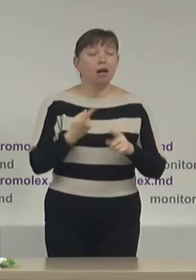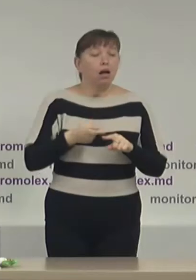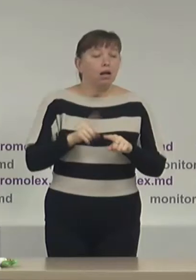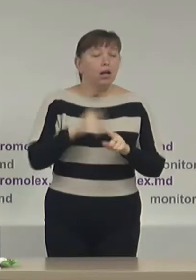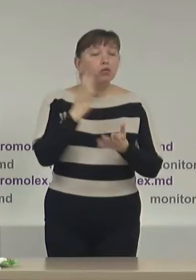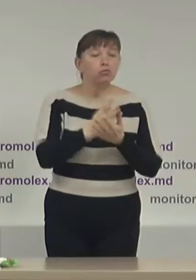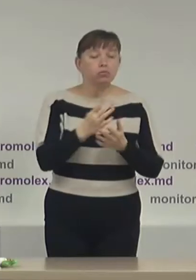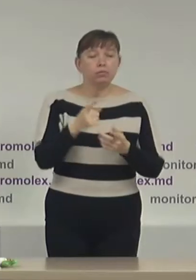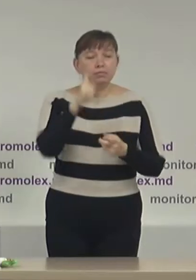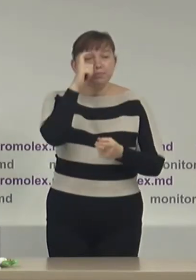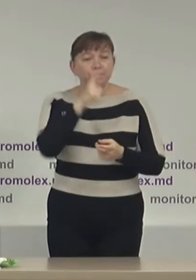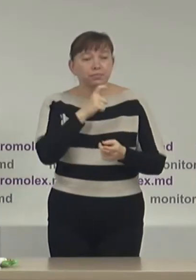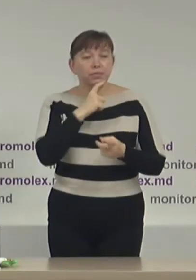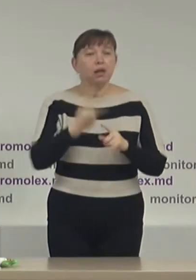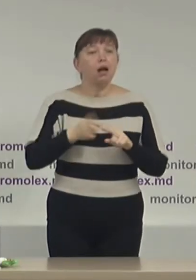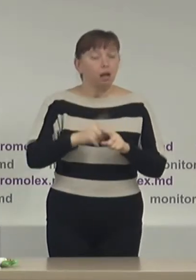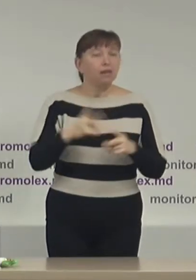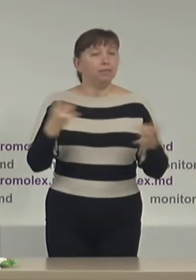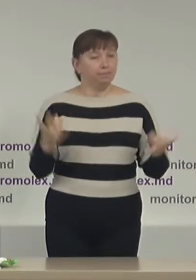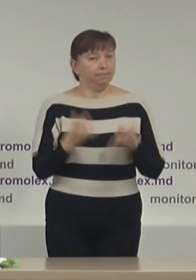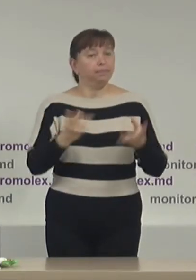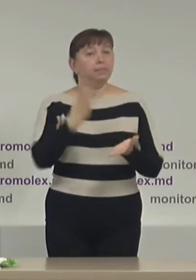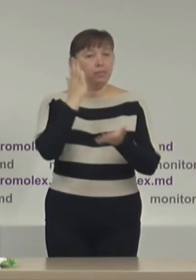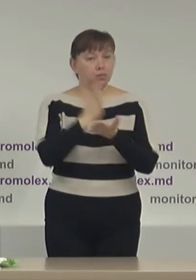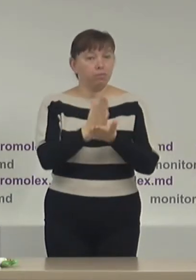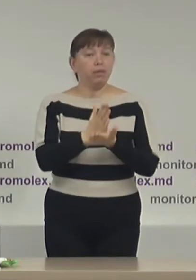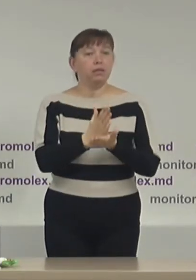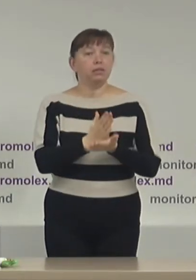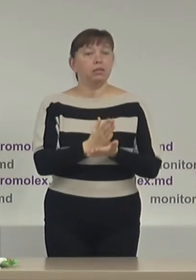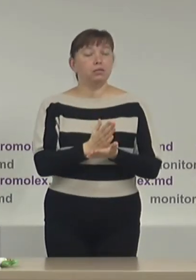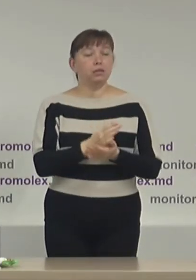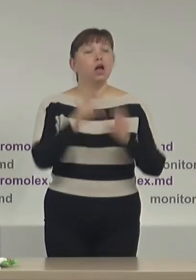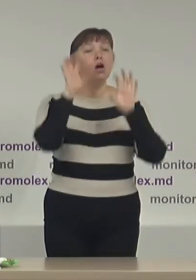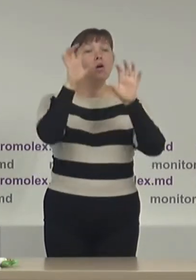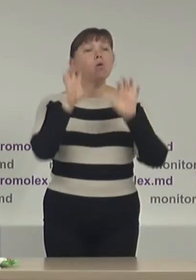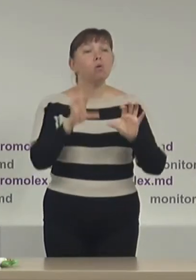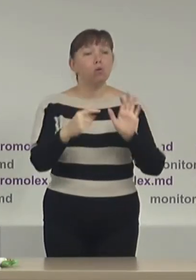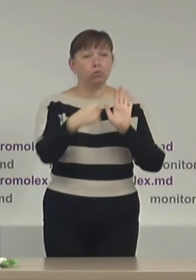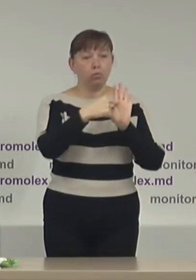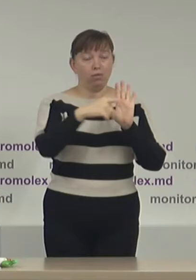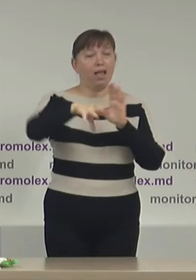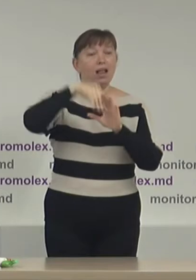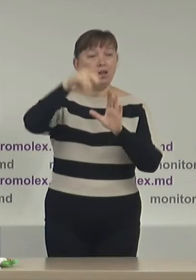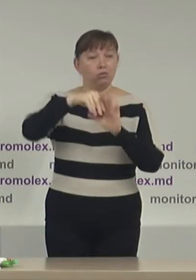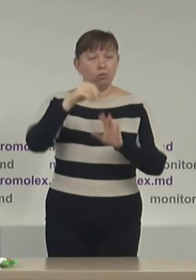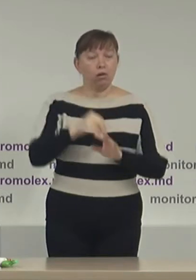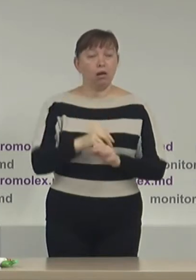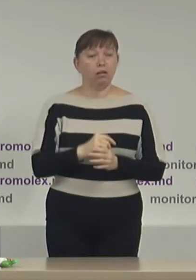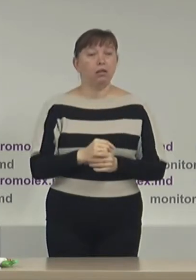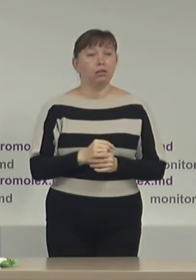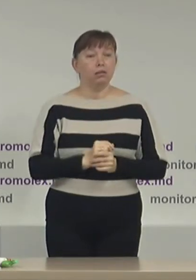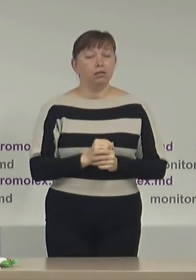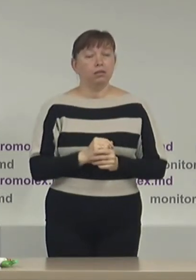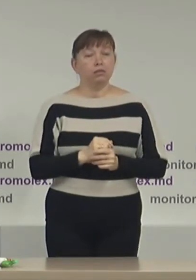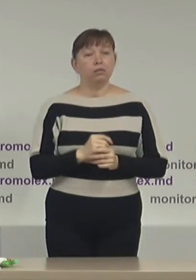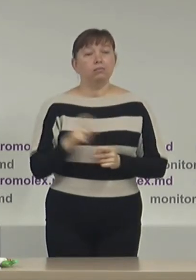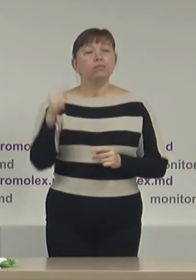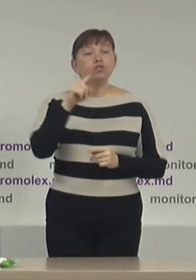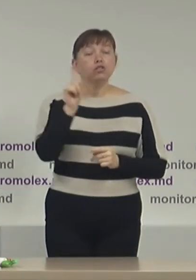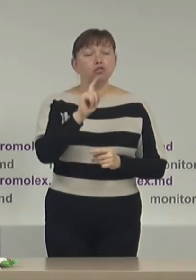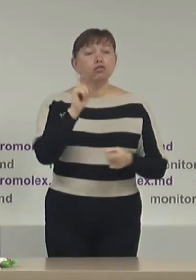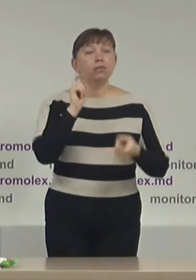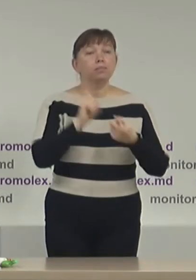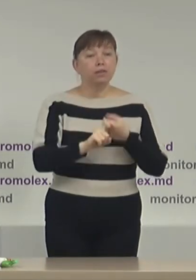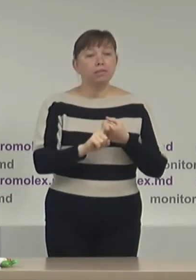framework. First, we have to reiterate the lack of clarity that persists in the electoral code with